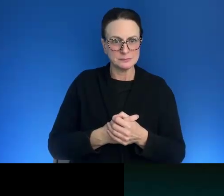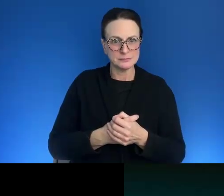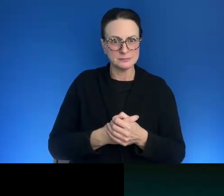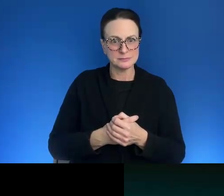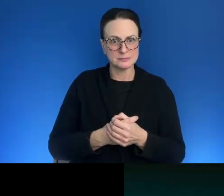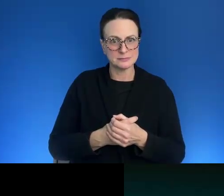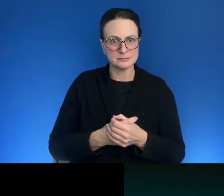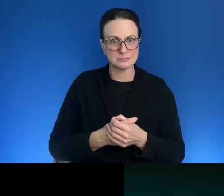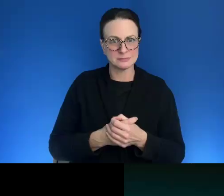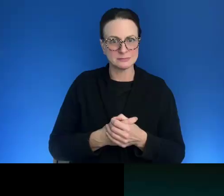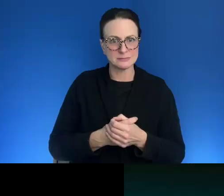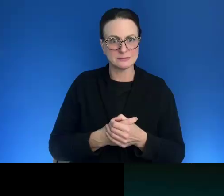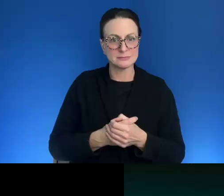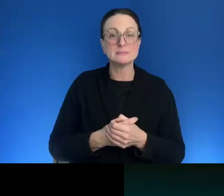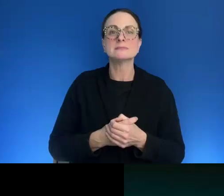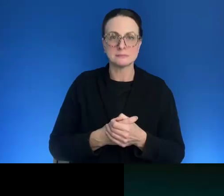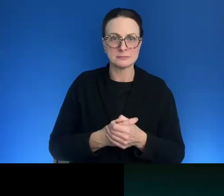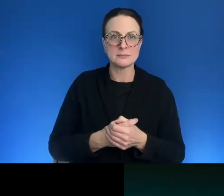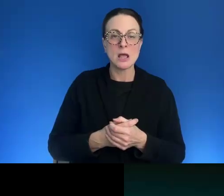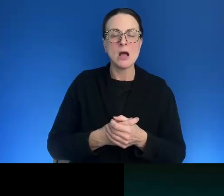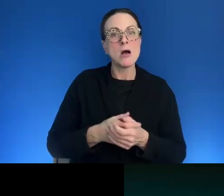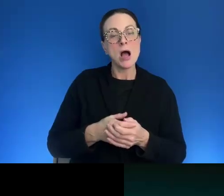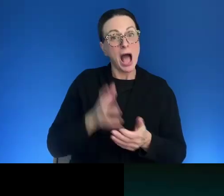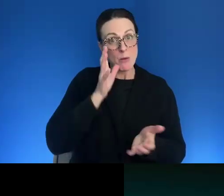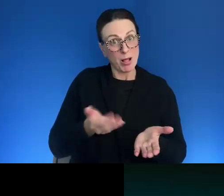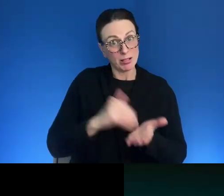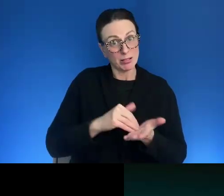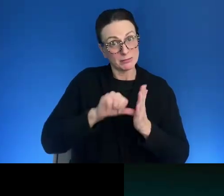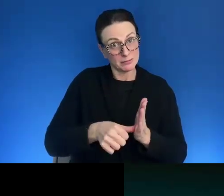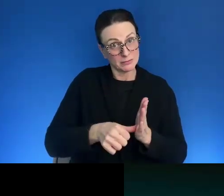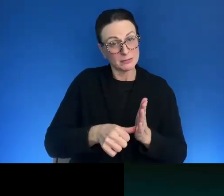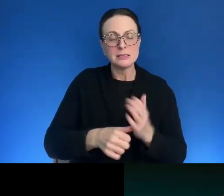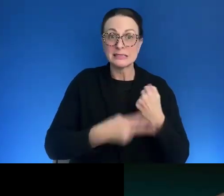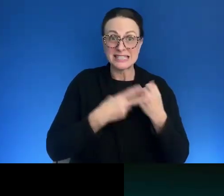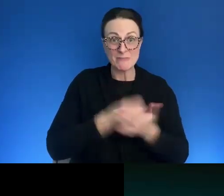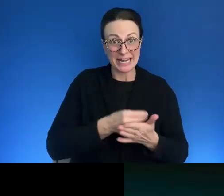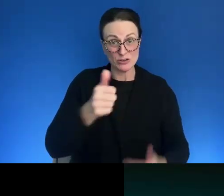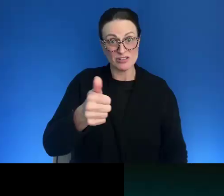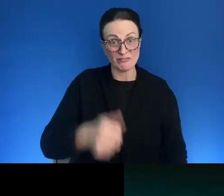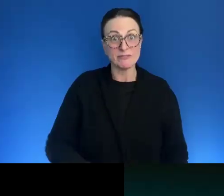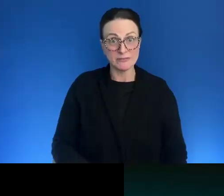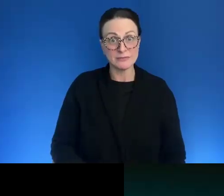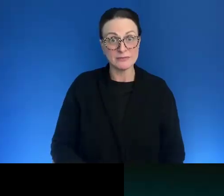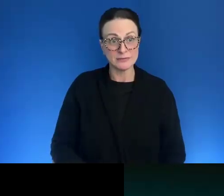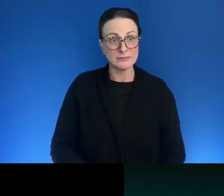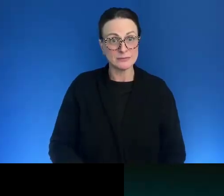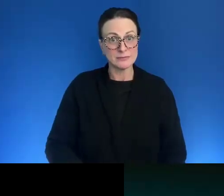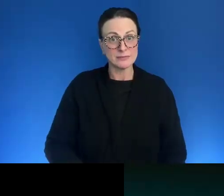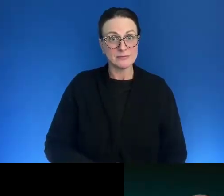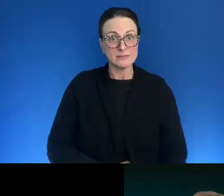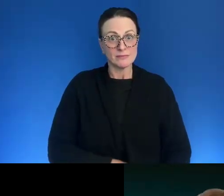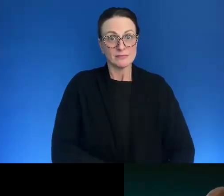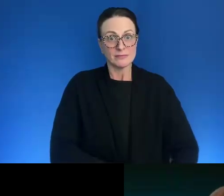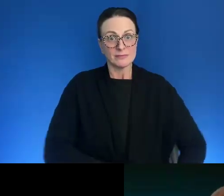anyway, otherwise, I'm going to reiterate, save some money yourself. Like if you're